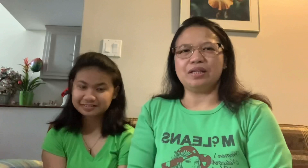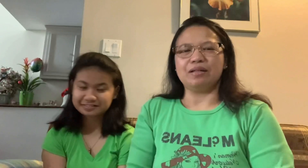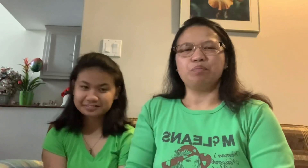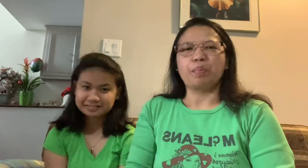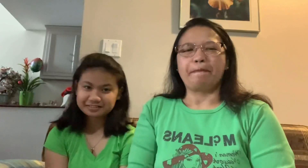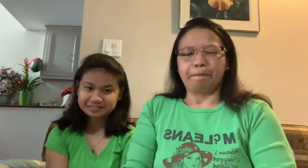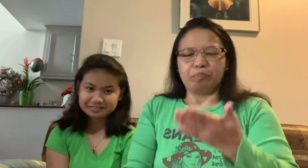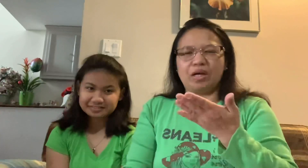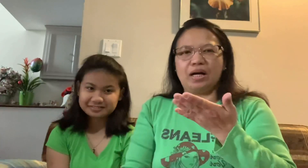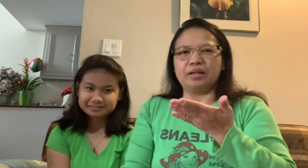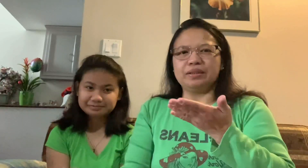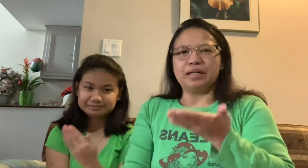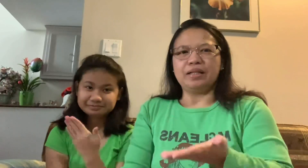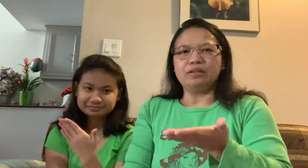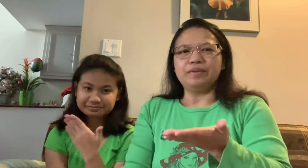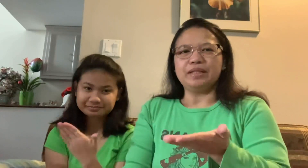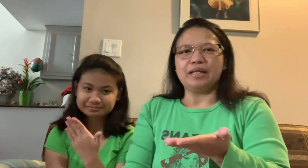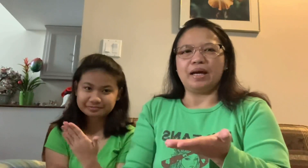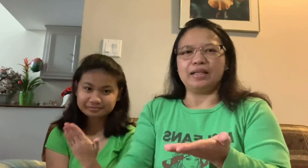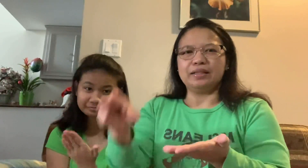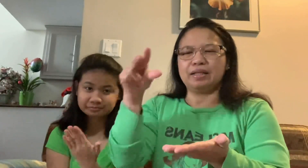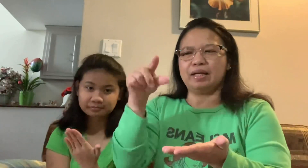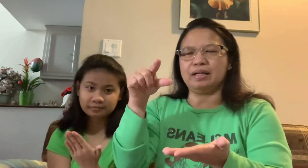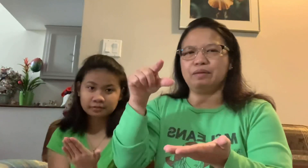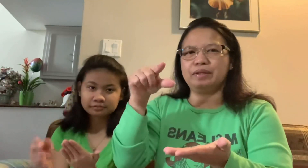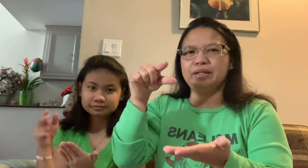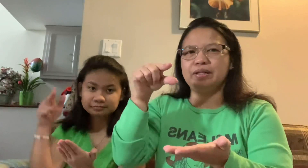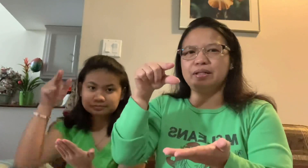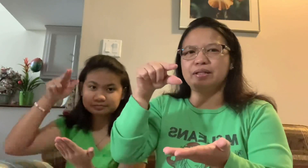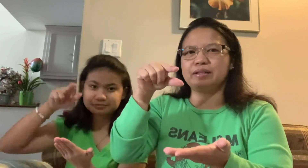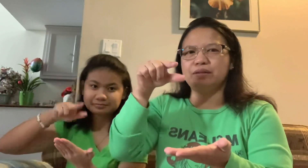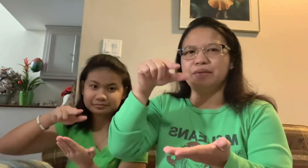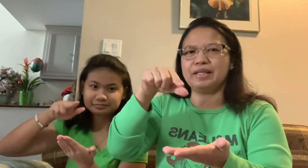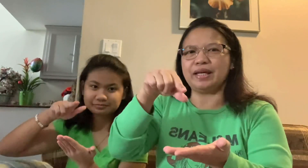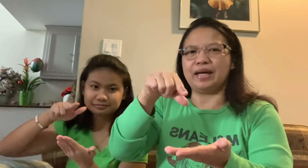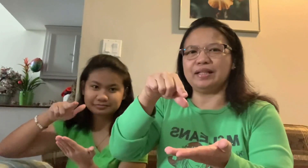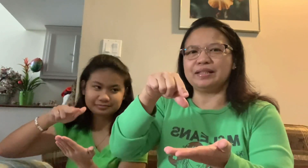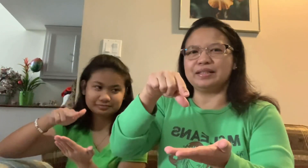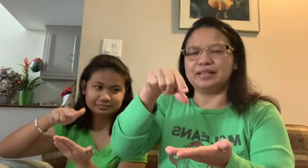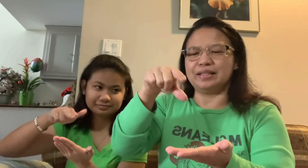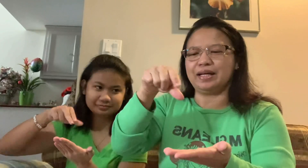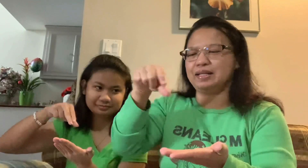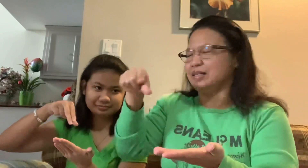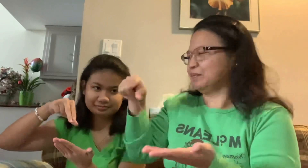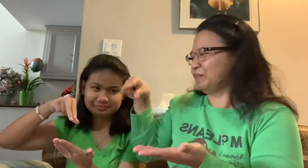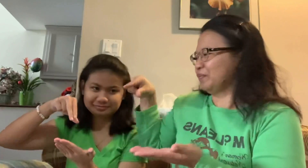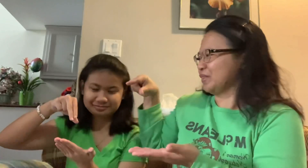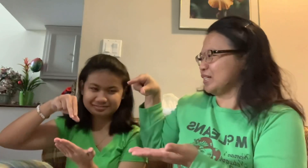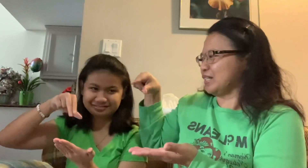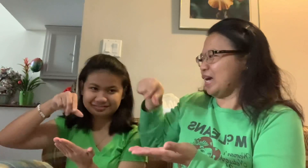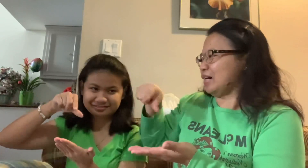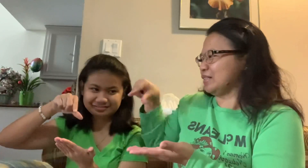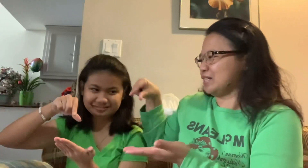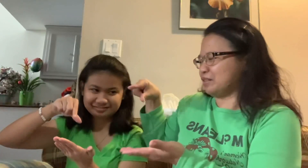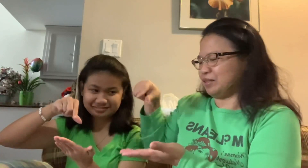chicken, our non-dominant hand and our dominant hand, like, yeah, that's right, for